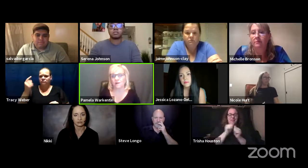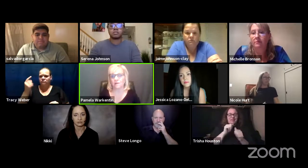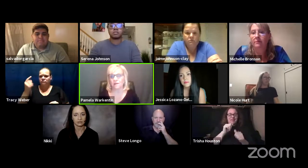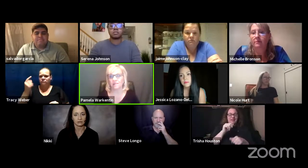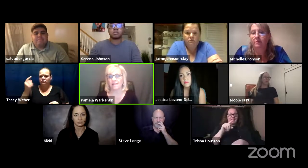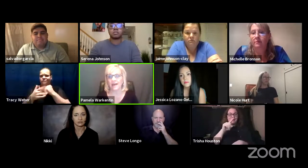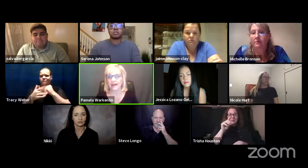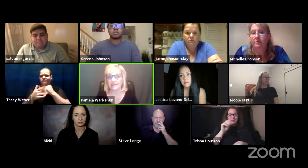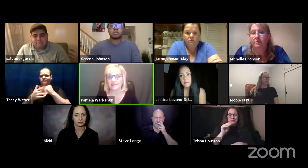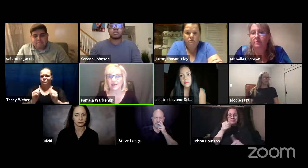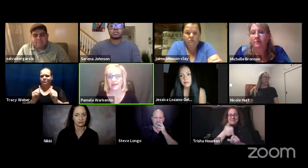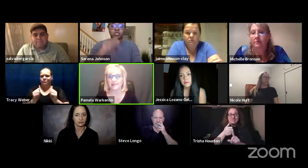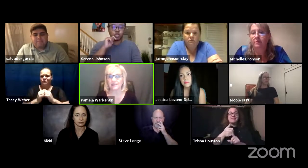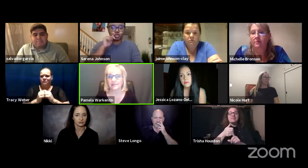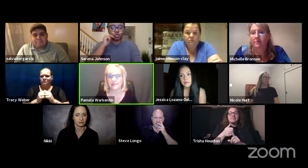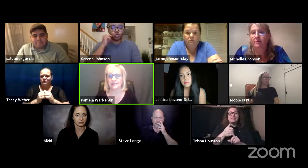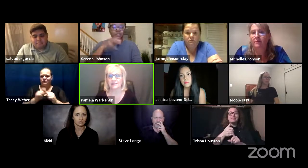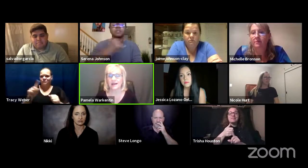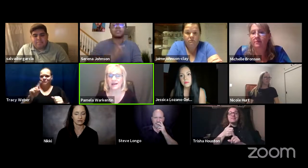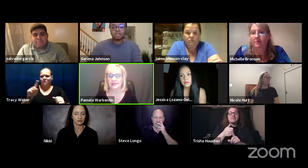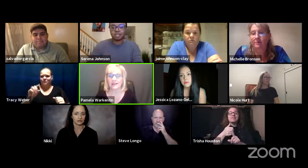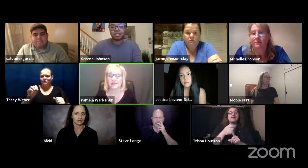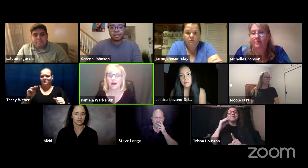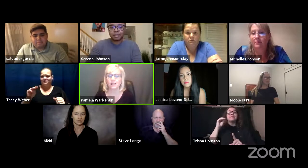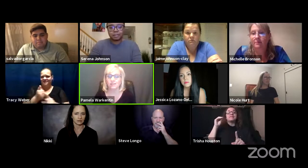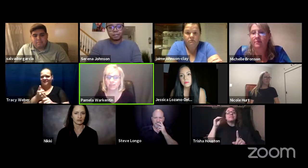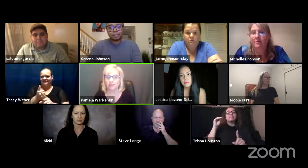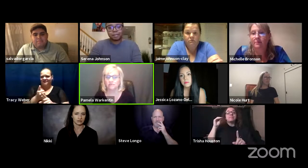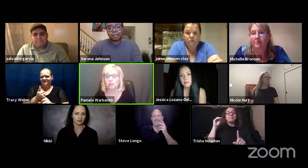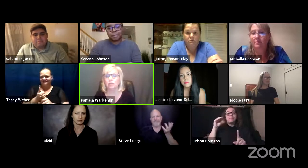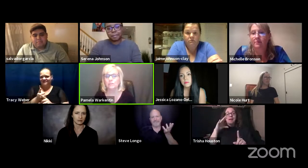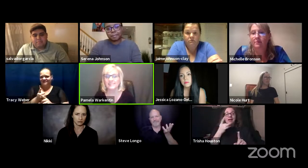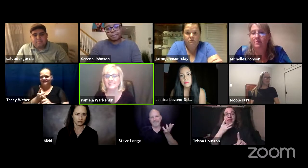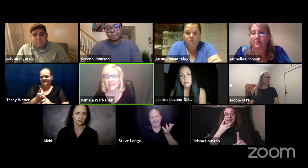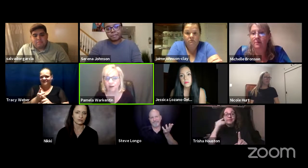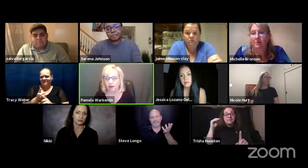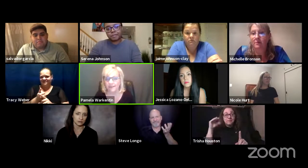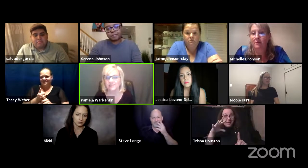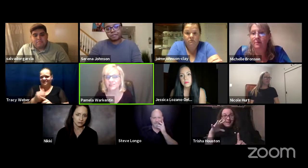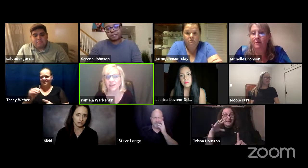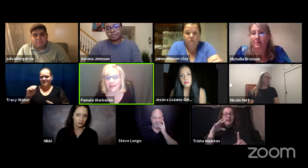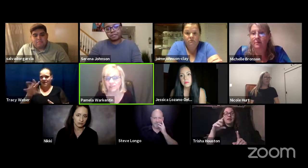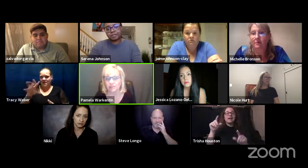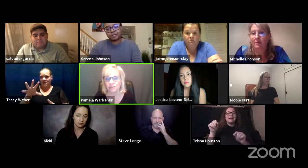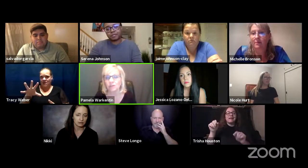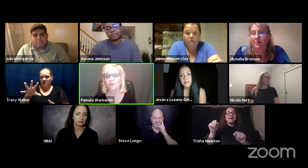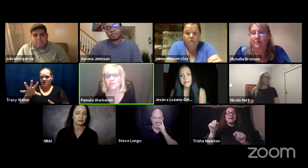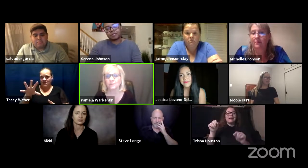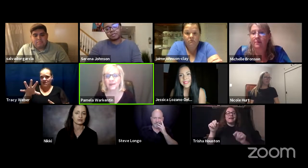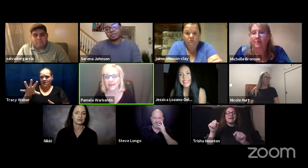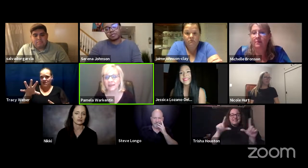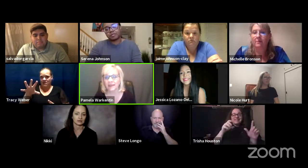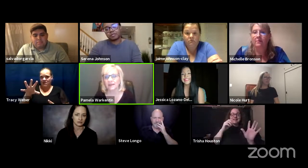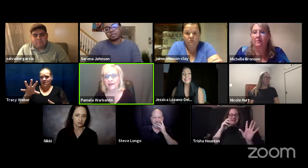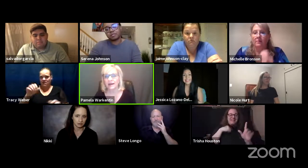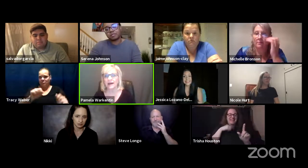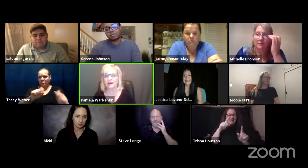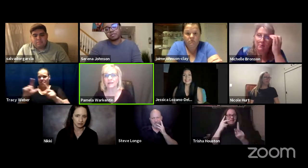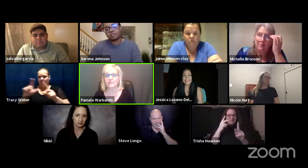aware that the technology of Zoom itself is a challenge to many.